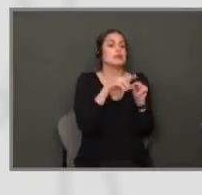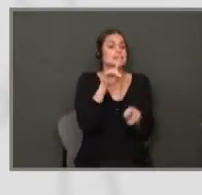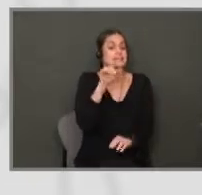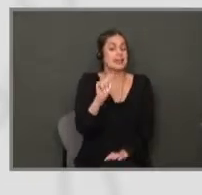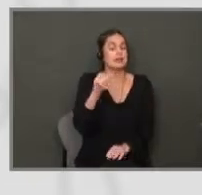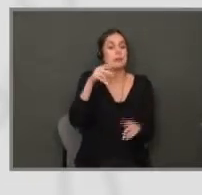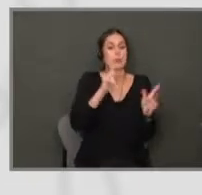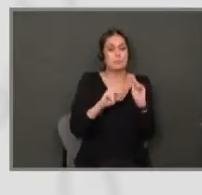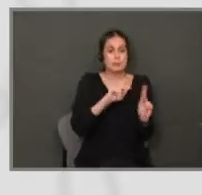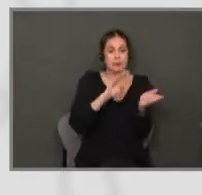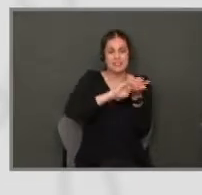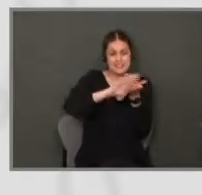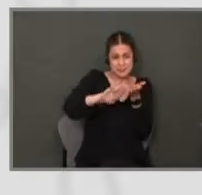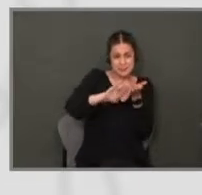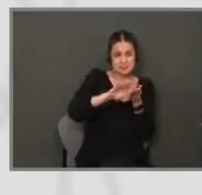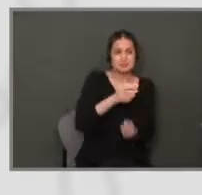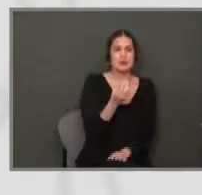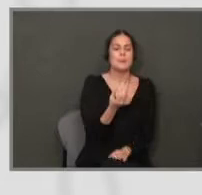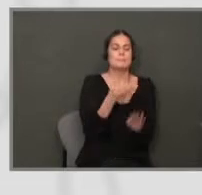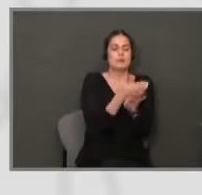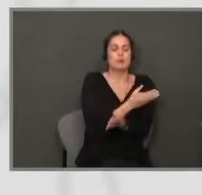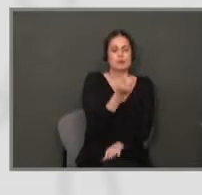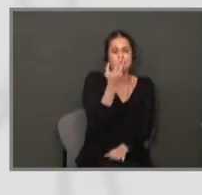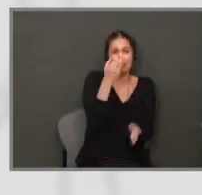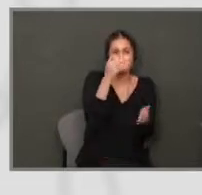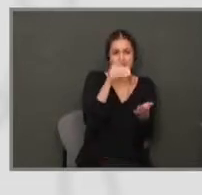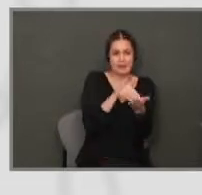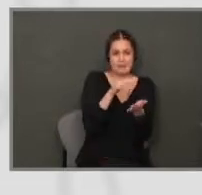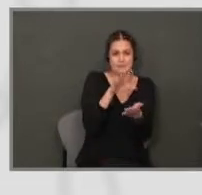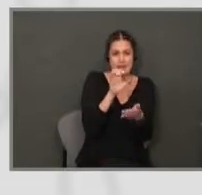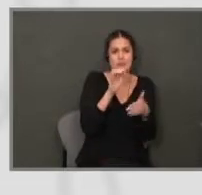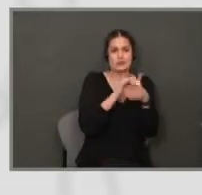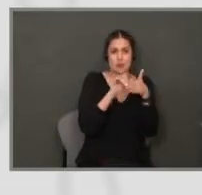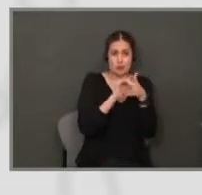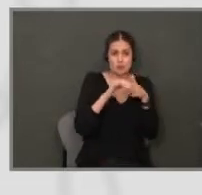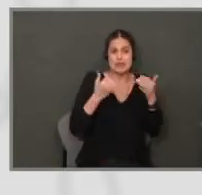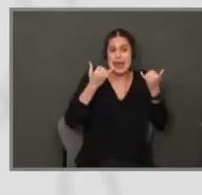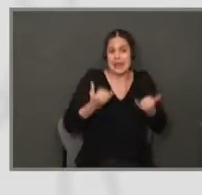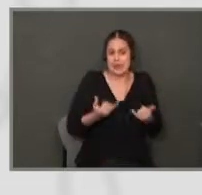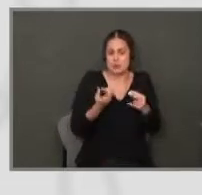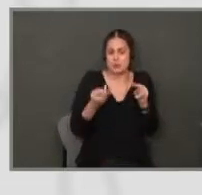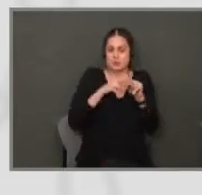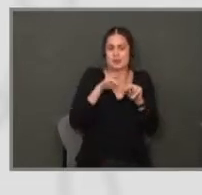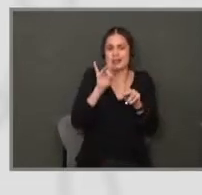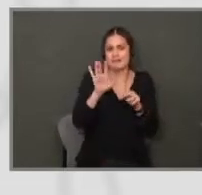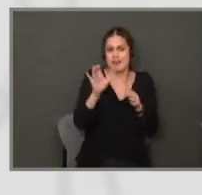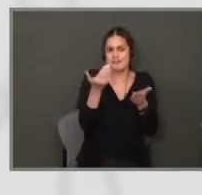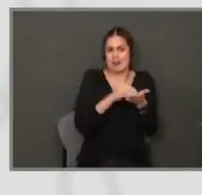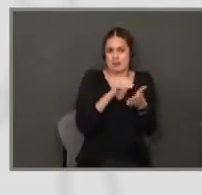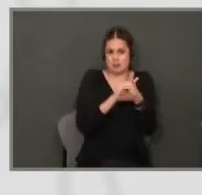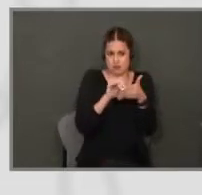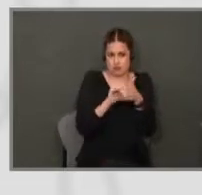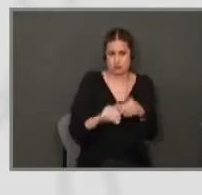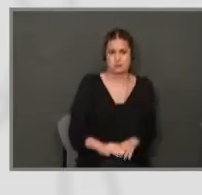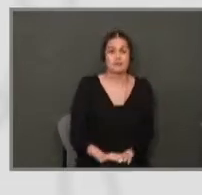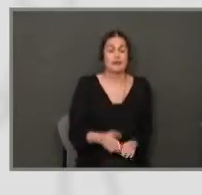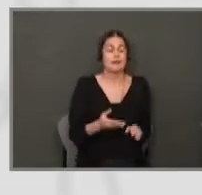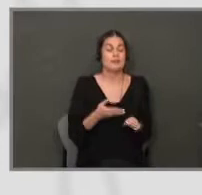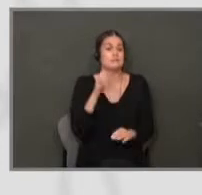disabled persons exemption from $12,500 to $85,000, and they increased the over 65 exemption from $65,000 to